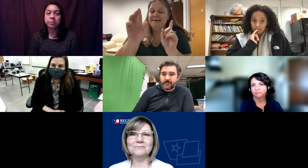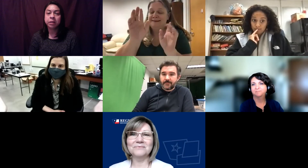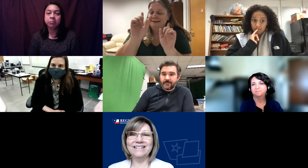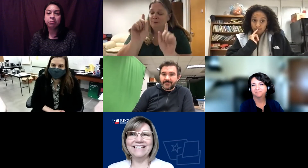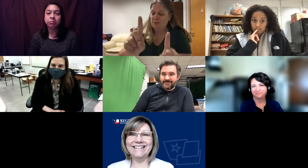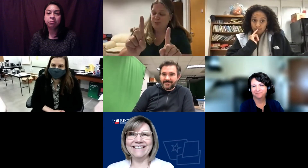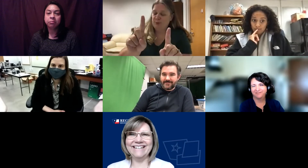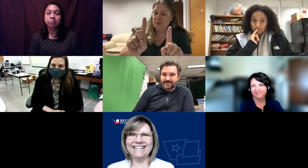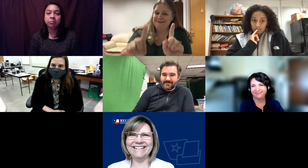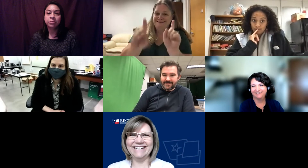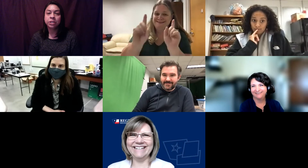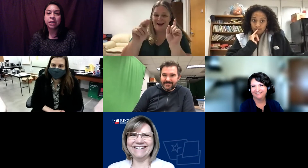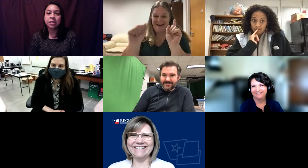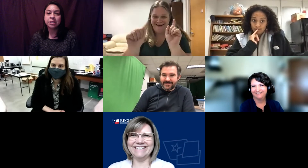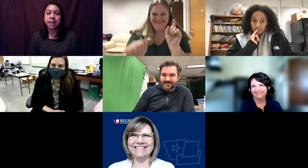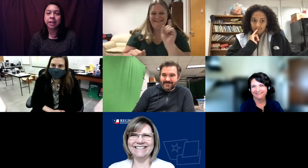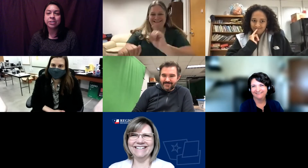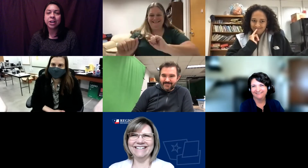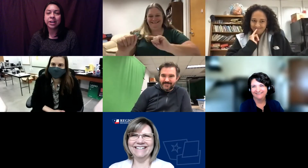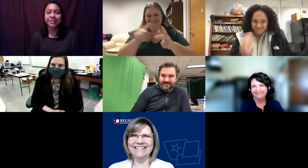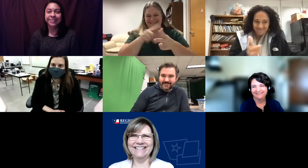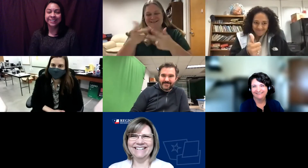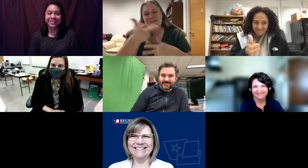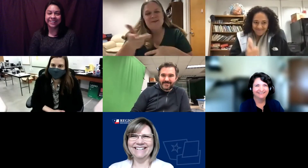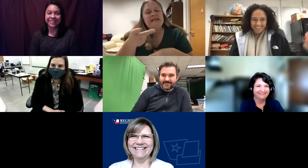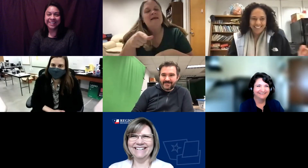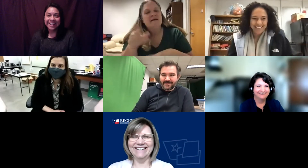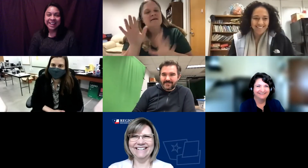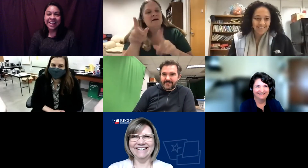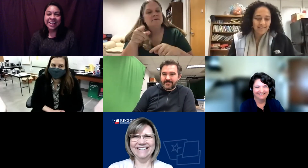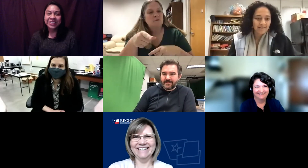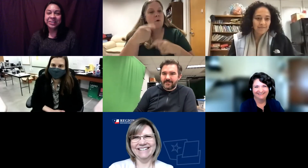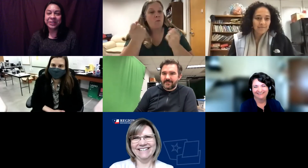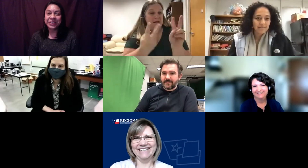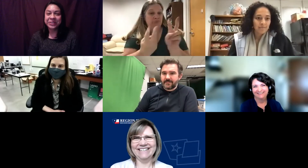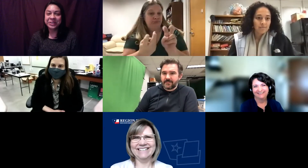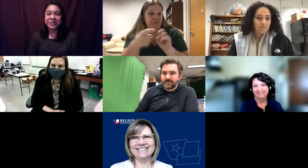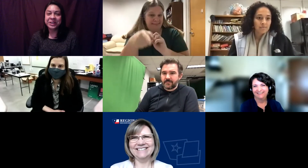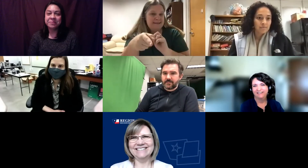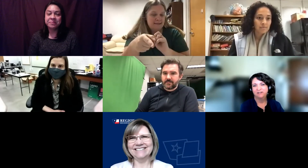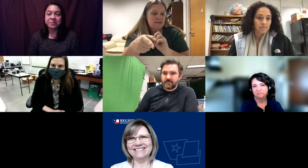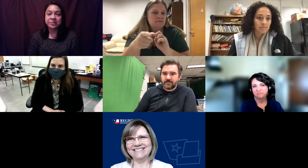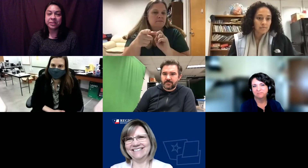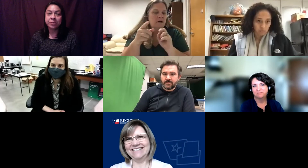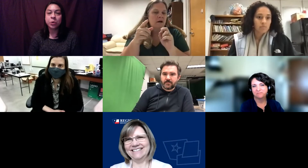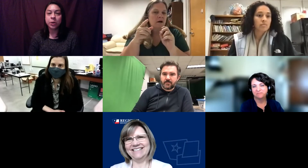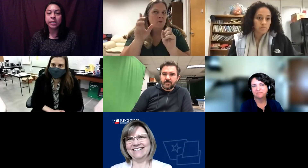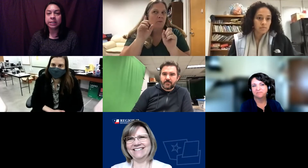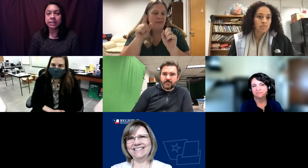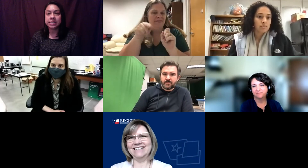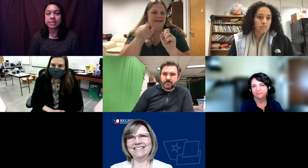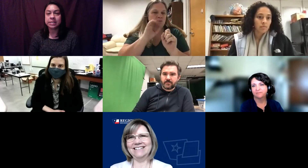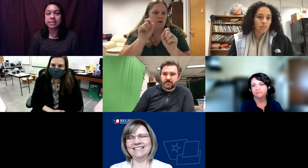wait a minute, just a second, Donna. The three of you, in